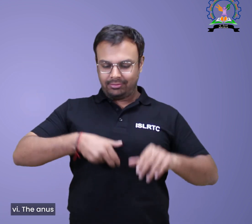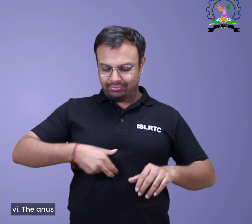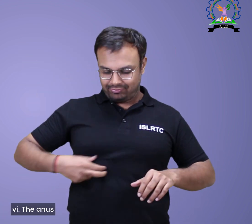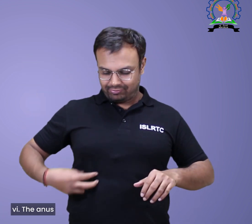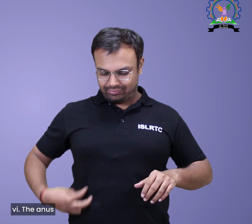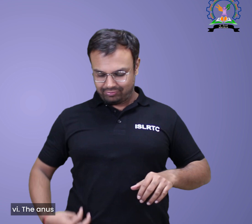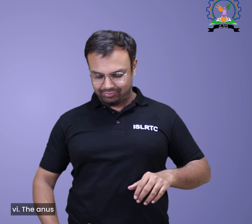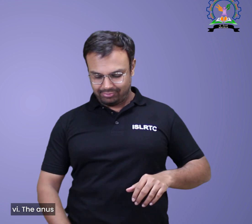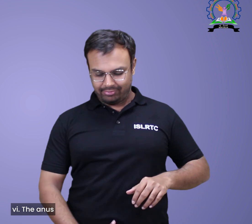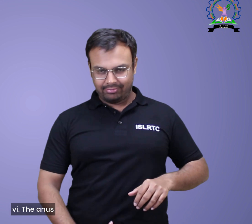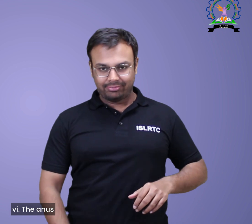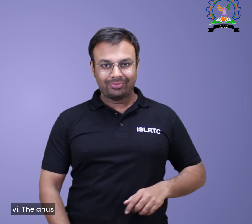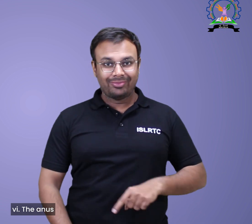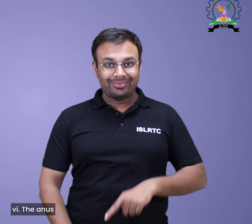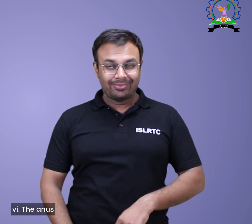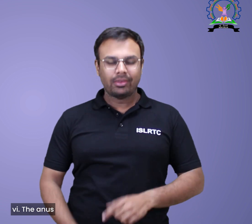6. The anus.